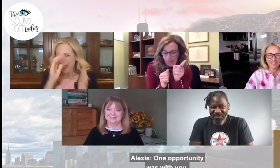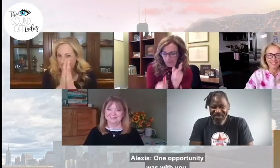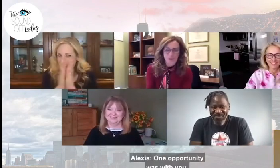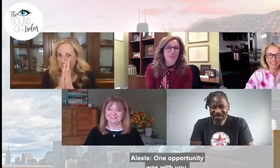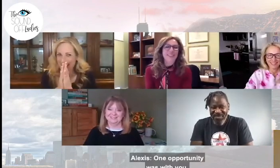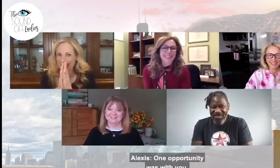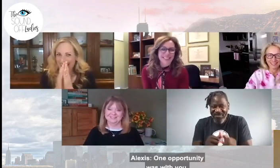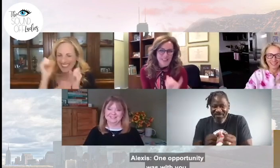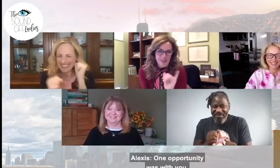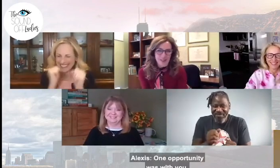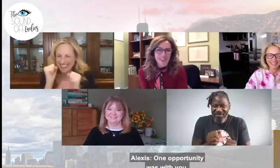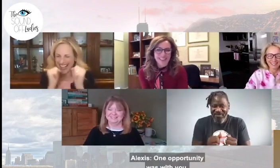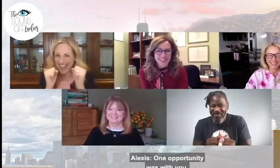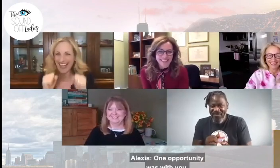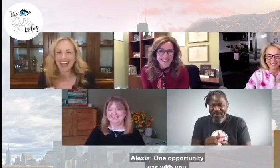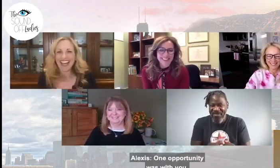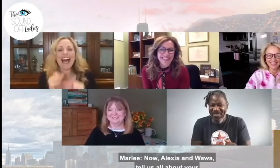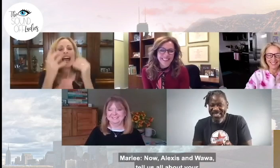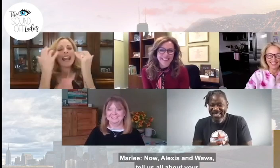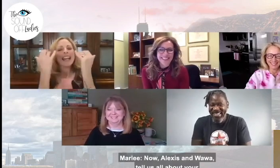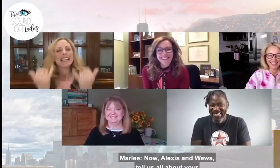will be in history books. I'm so proud. Yes.